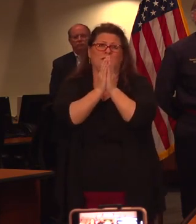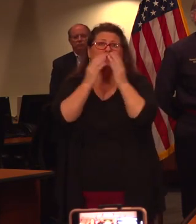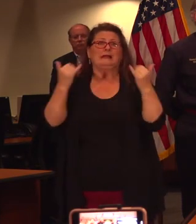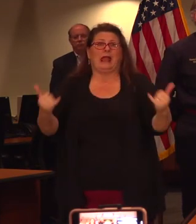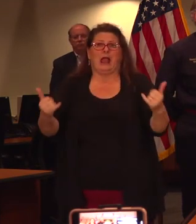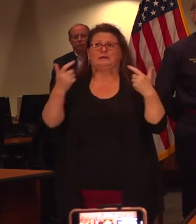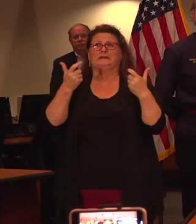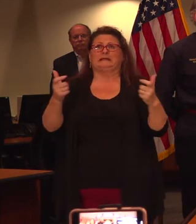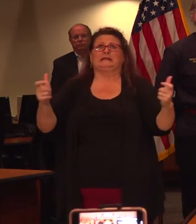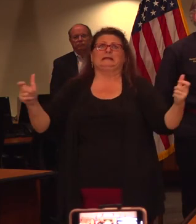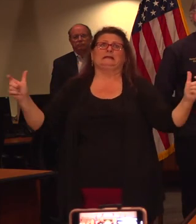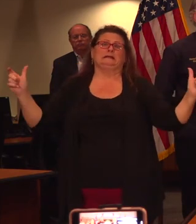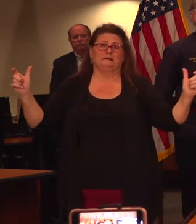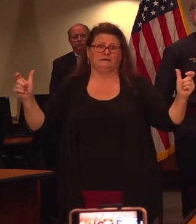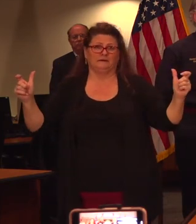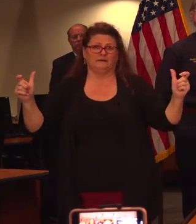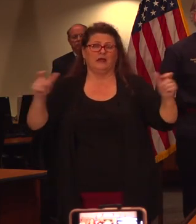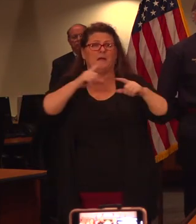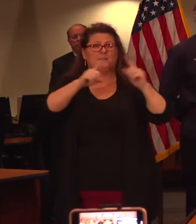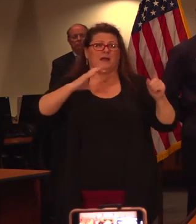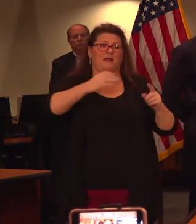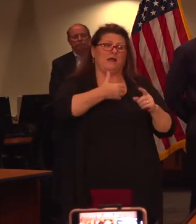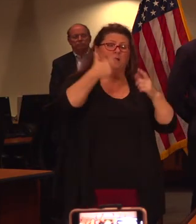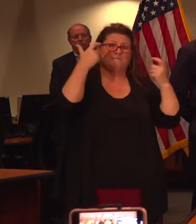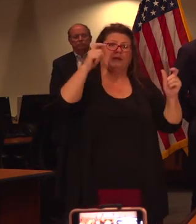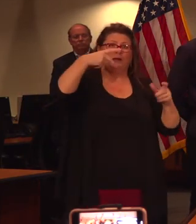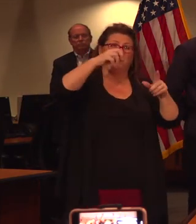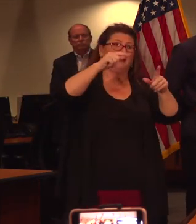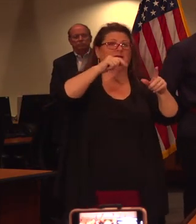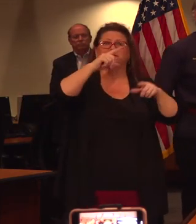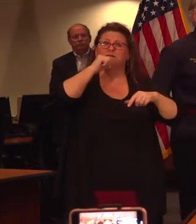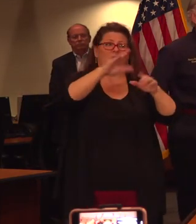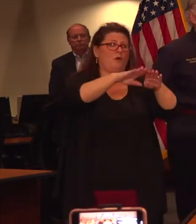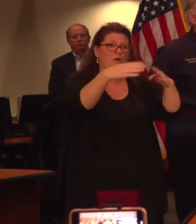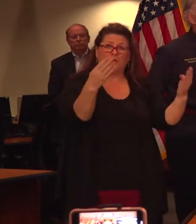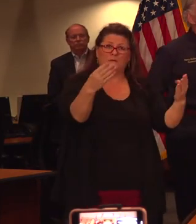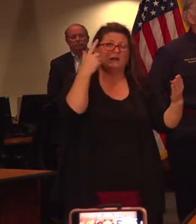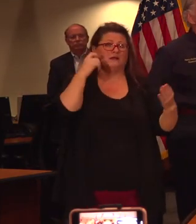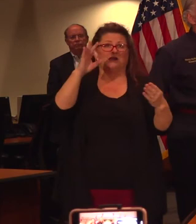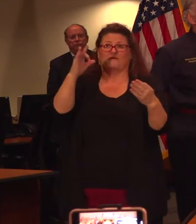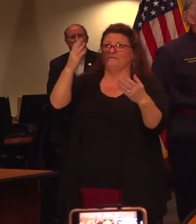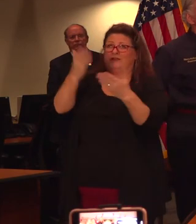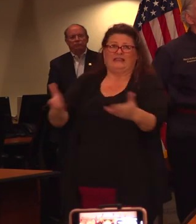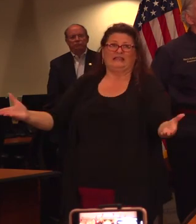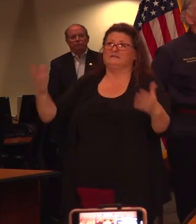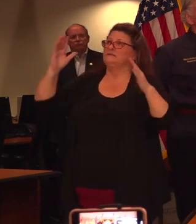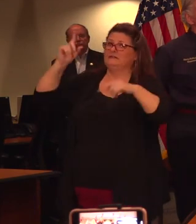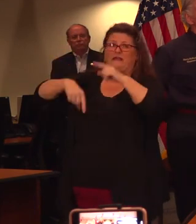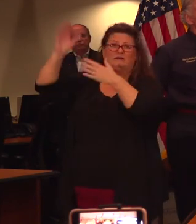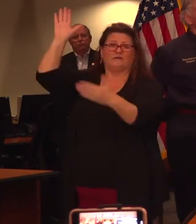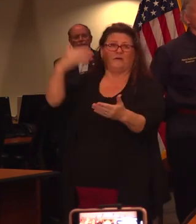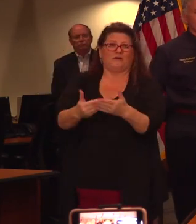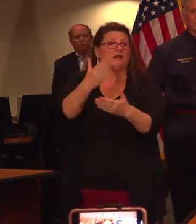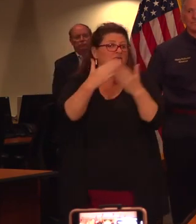our big plants are not operating because they don't have supply. And some of those supplies come from other states or even from other countries. There's some materials that come